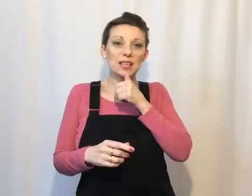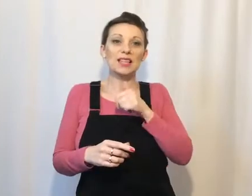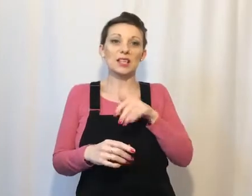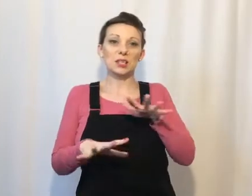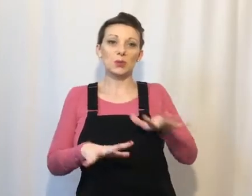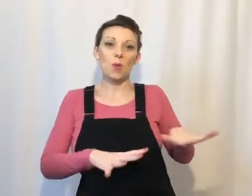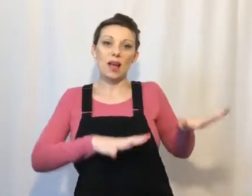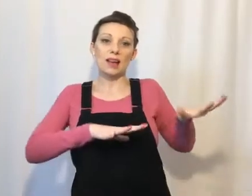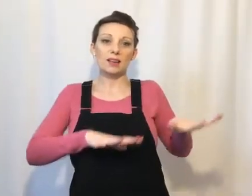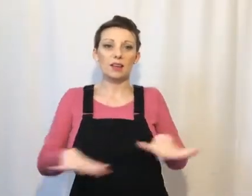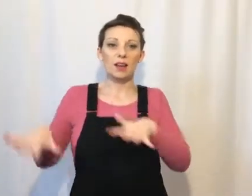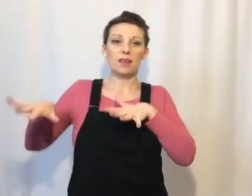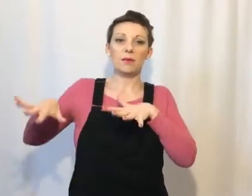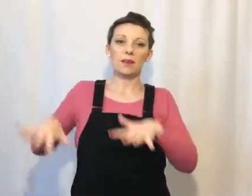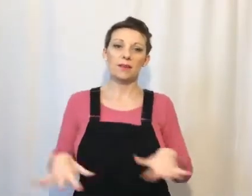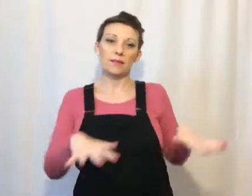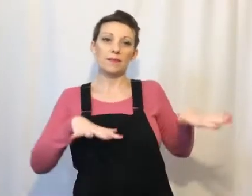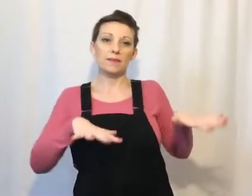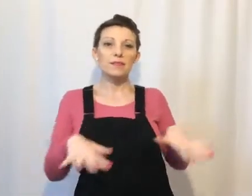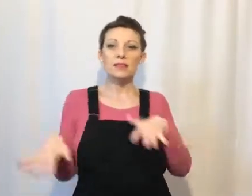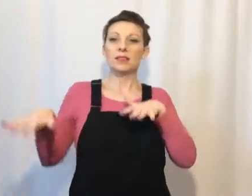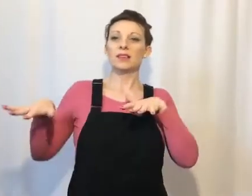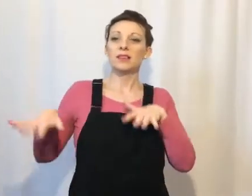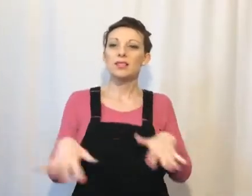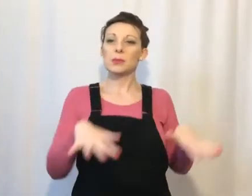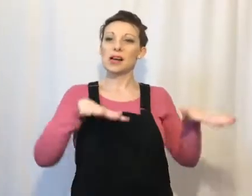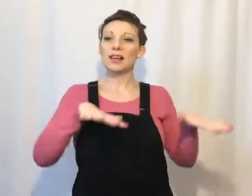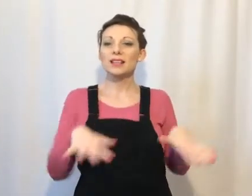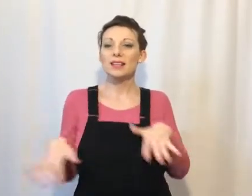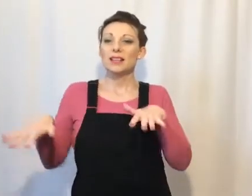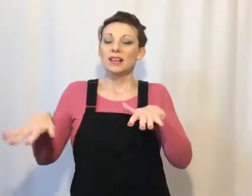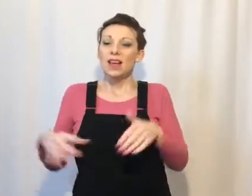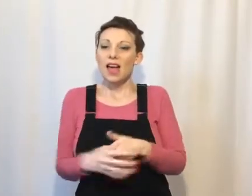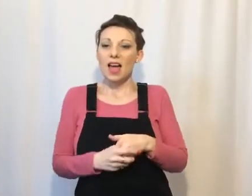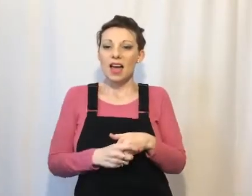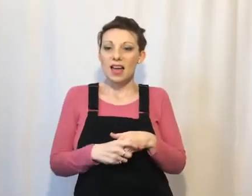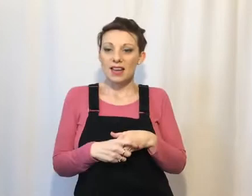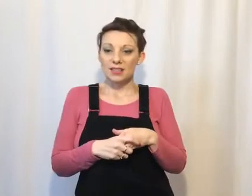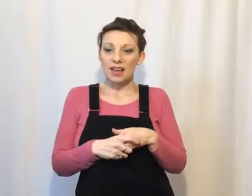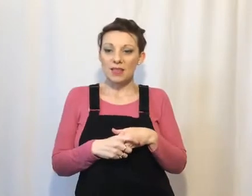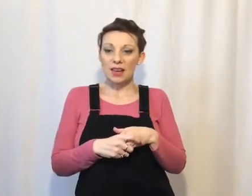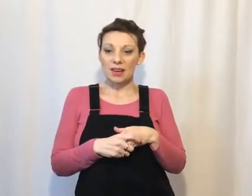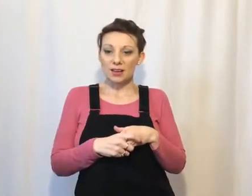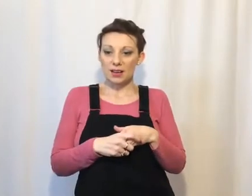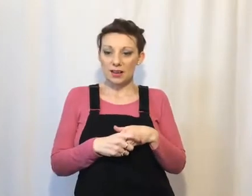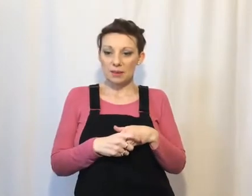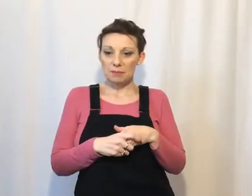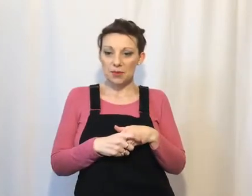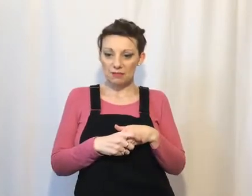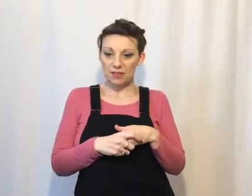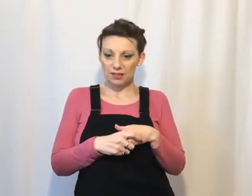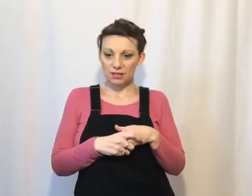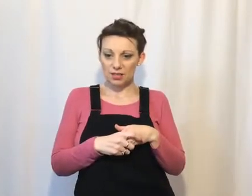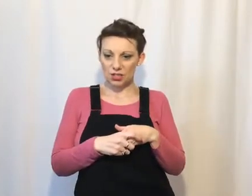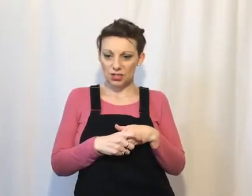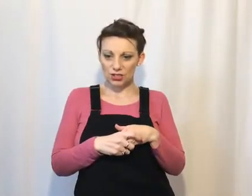is sway. I like that one. Sway. And then I think that's the